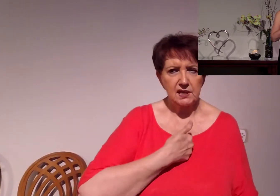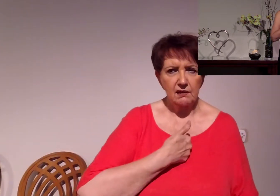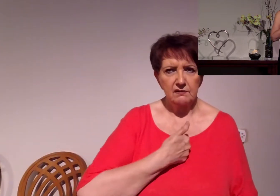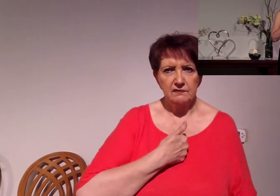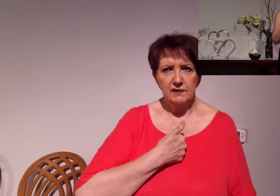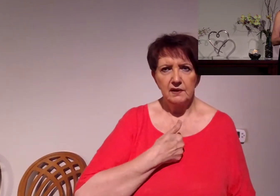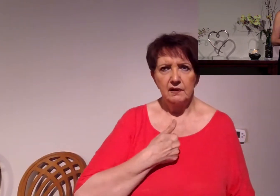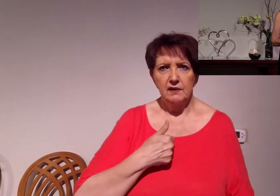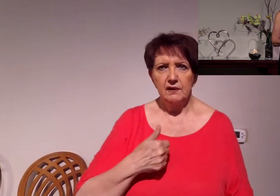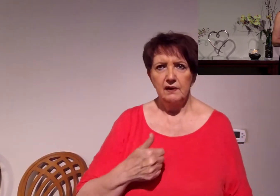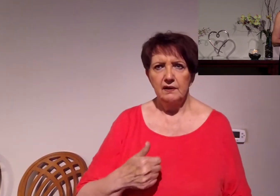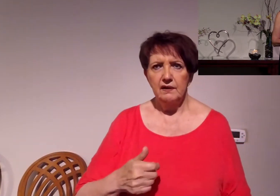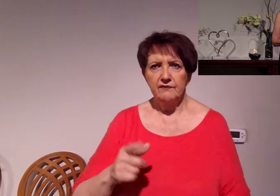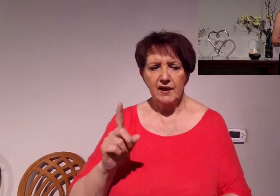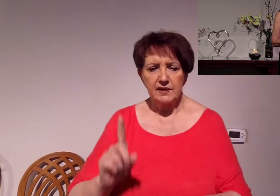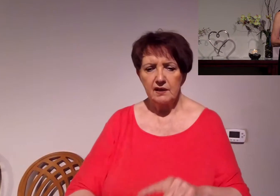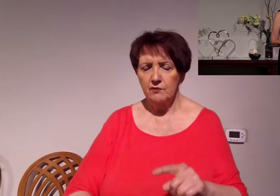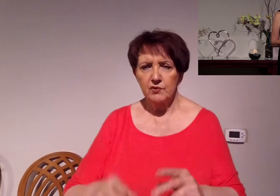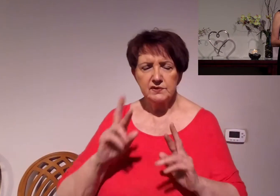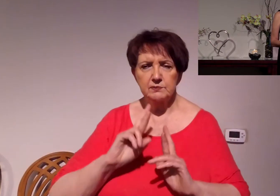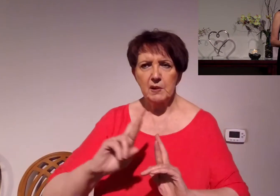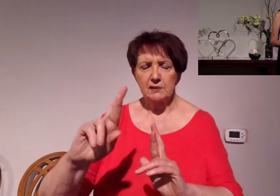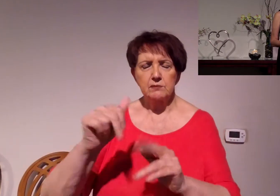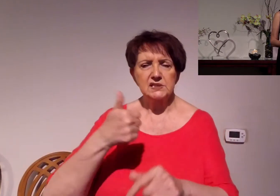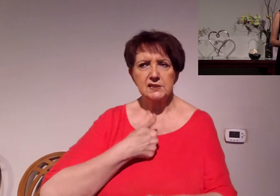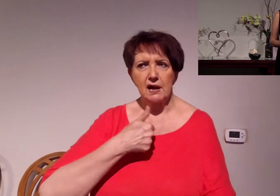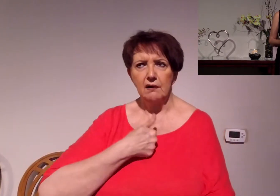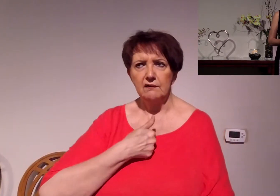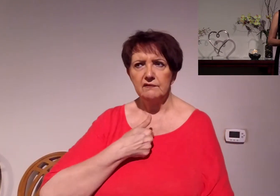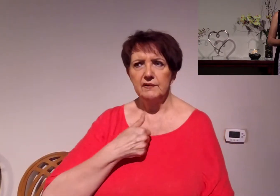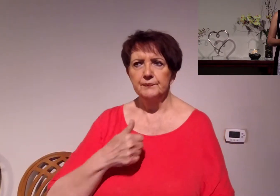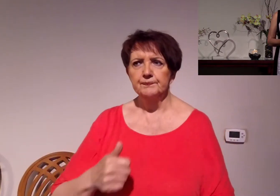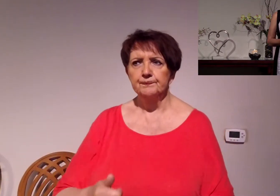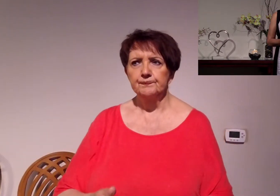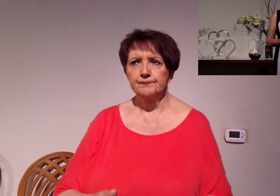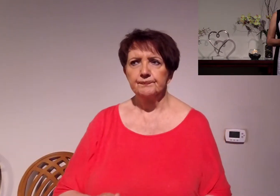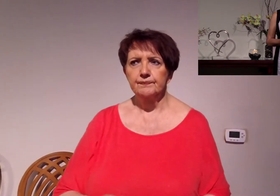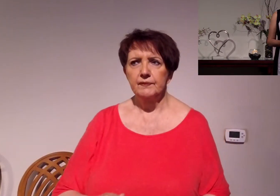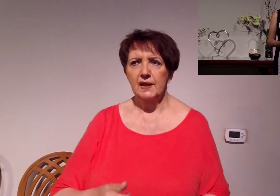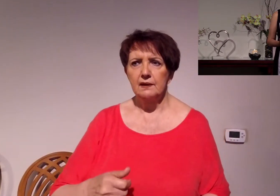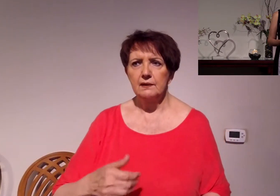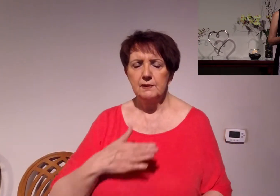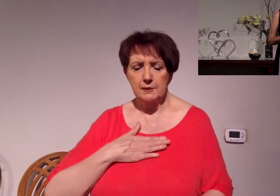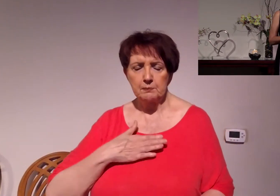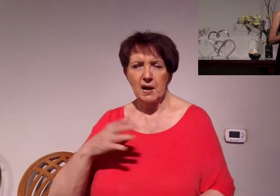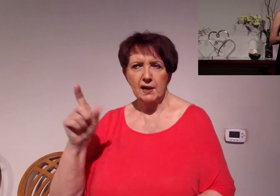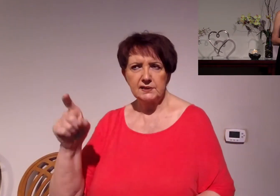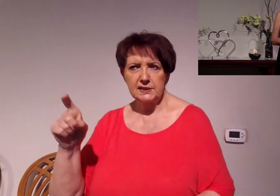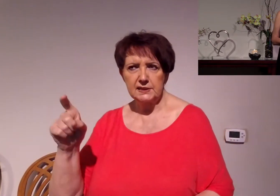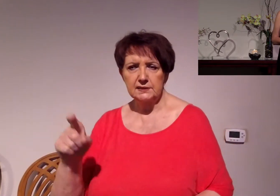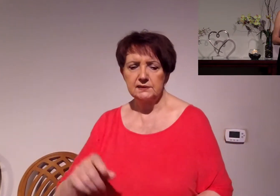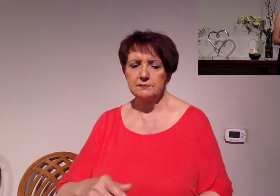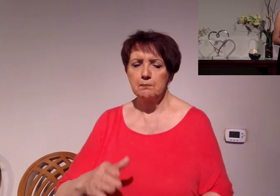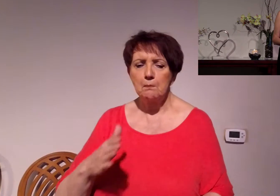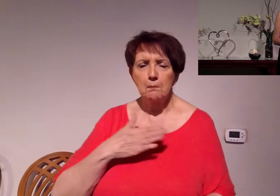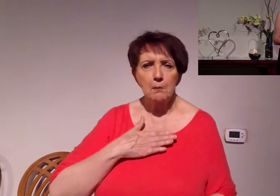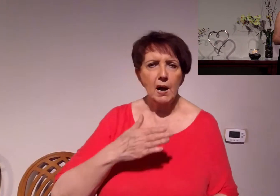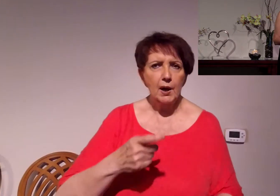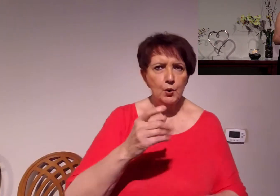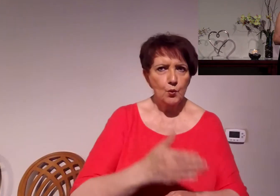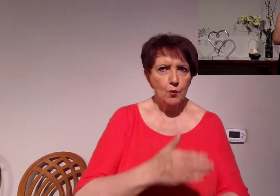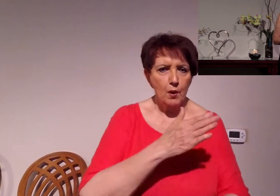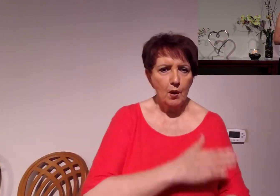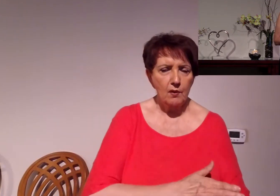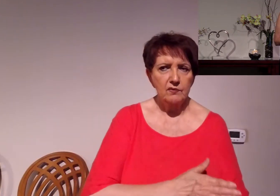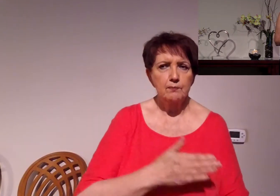if I am unable to respect myself, unable to respect my own needs, my own growth, my